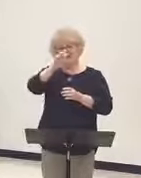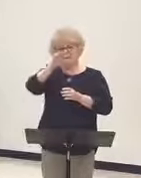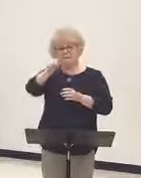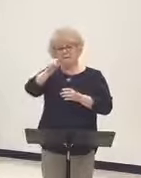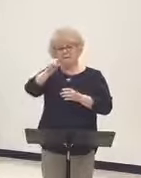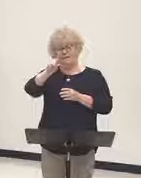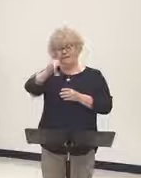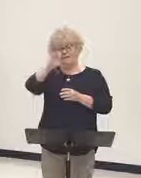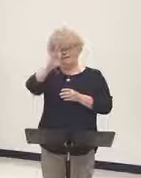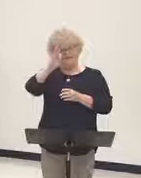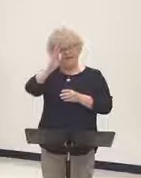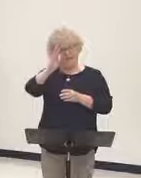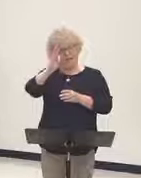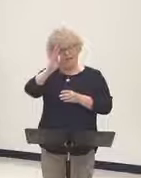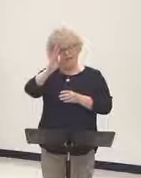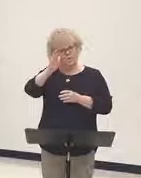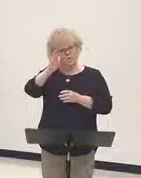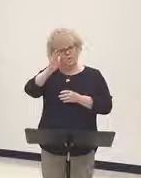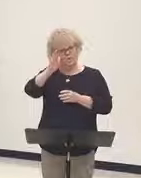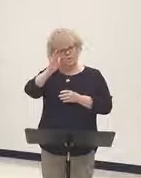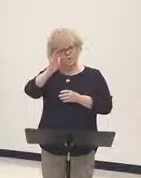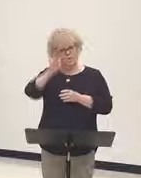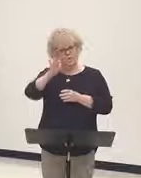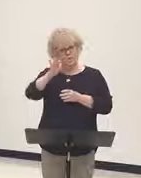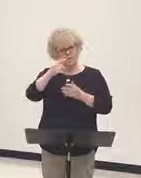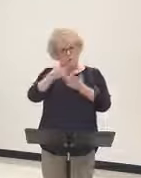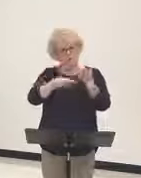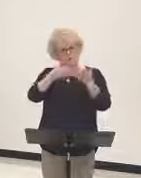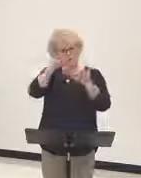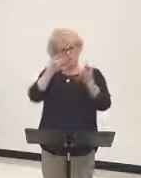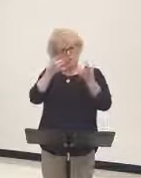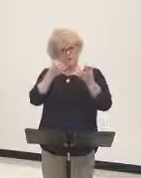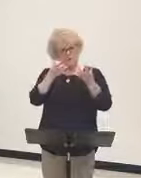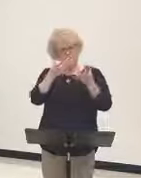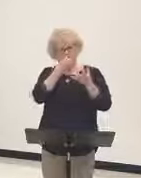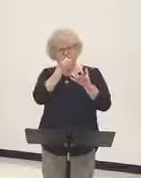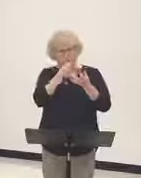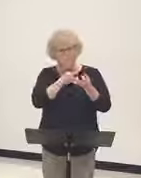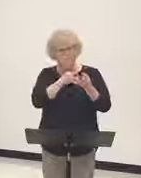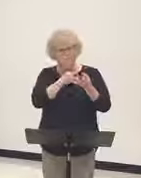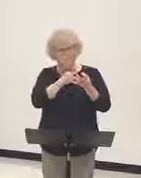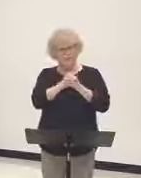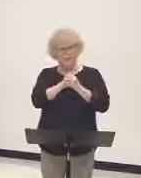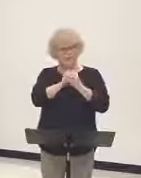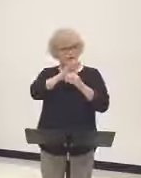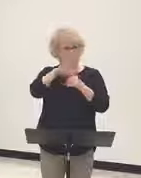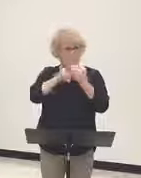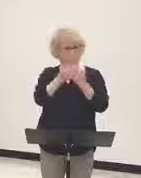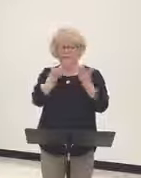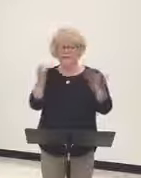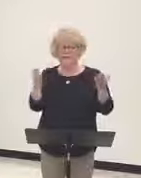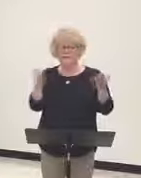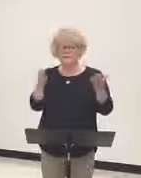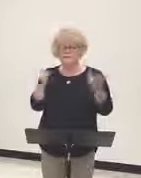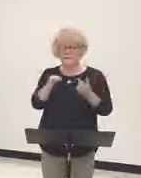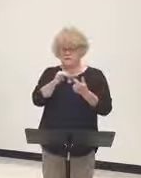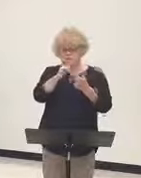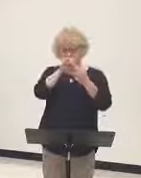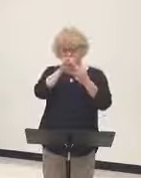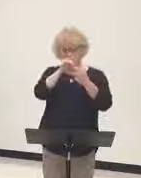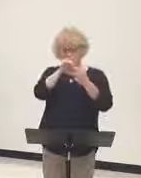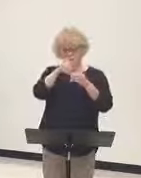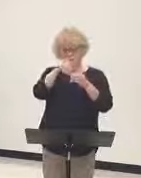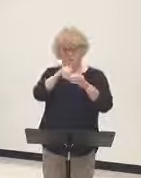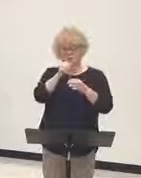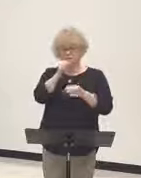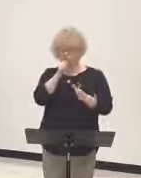found the treasure, the pearl of great price, and yes, in all things, especially